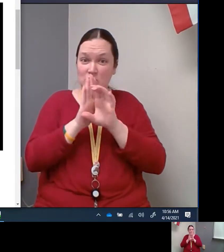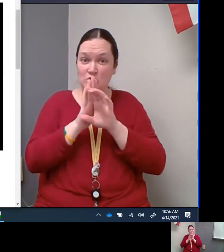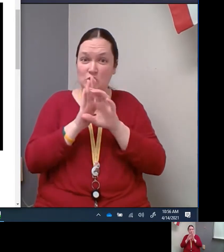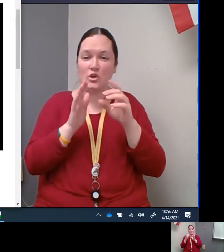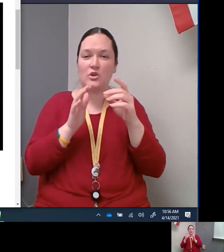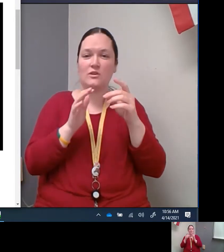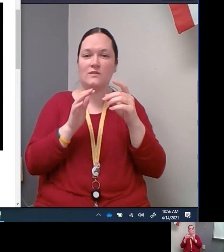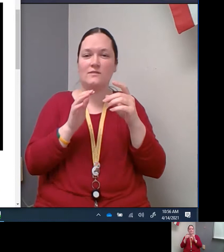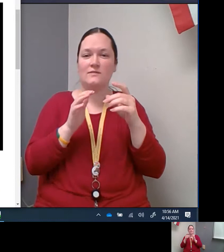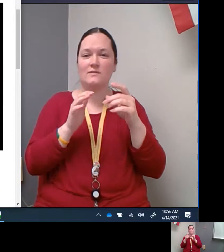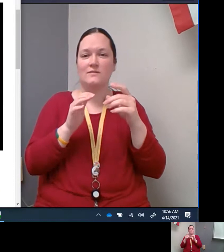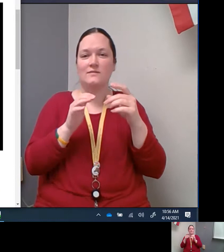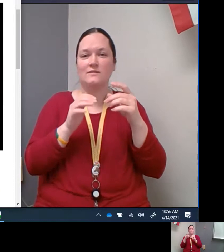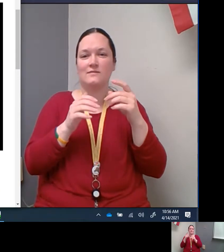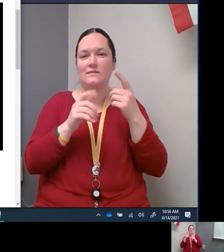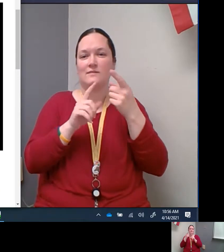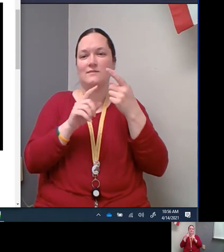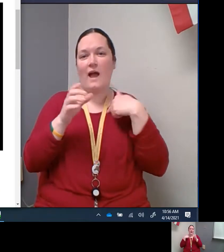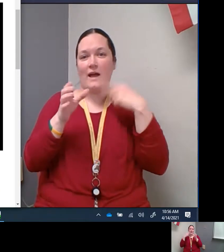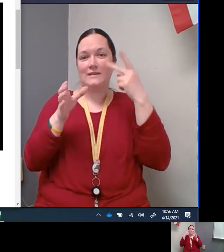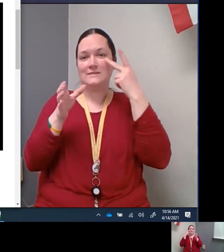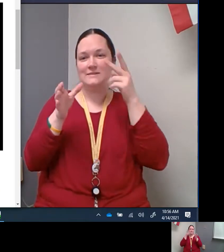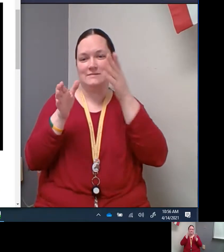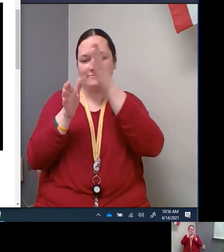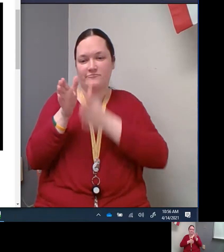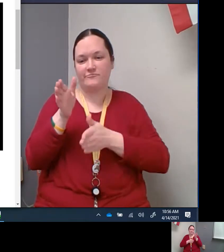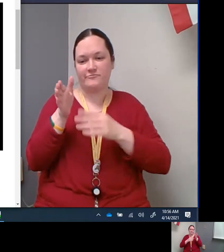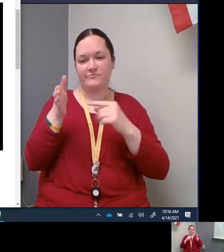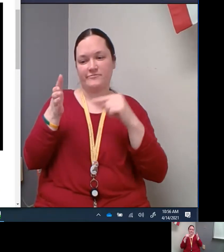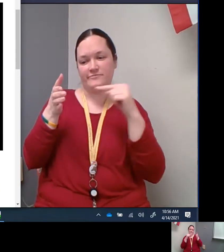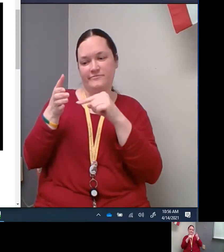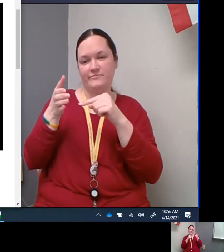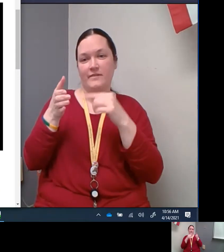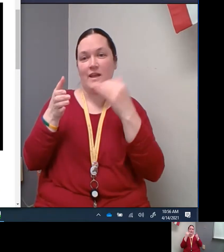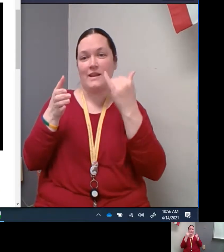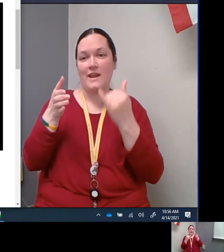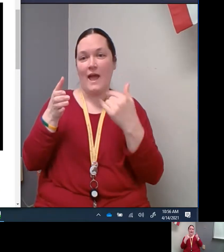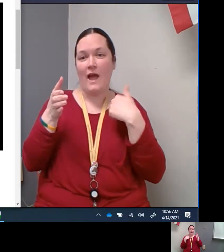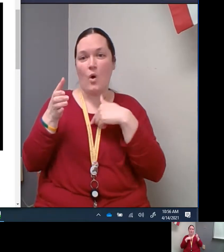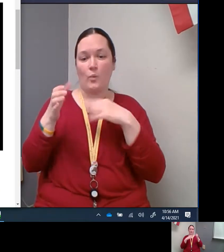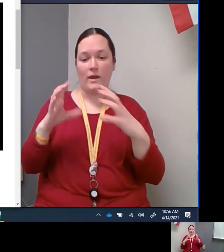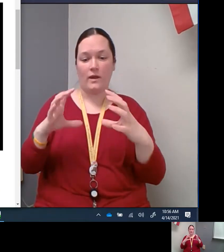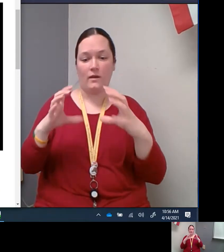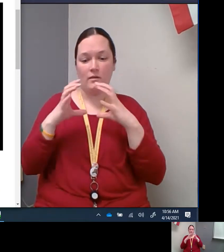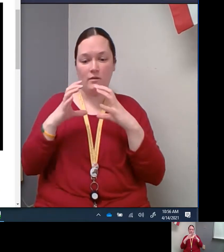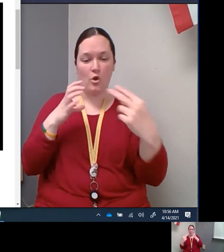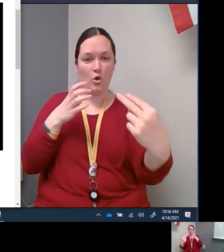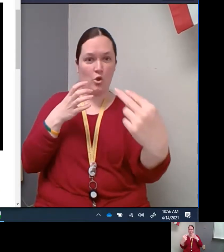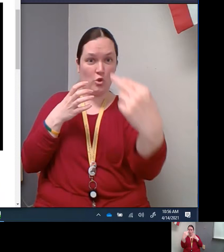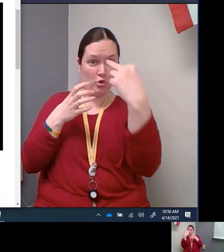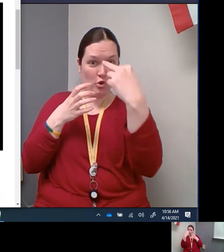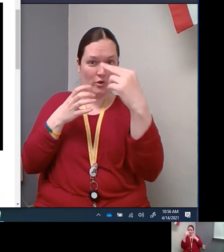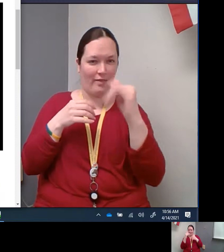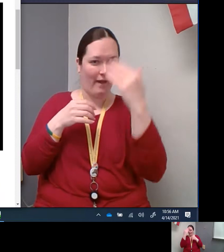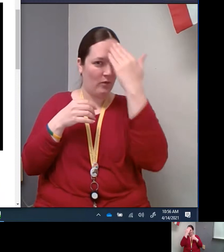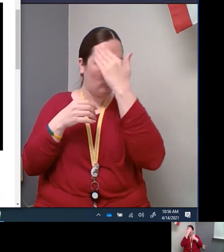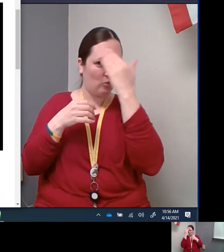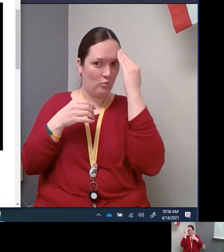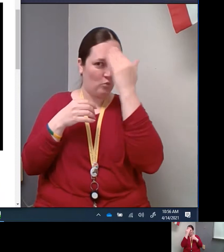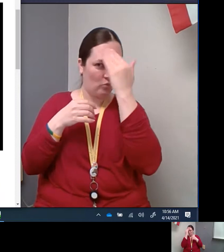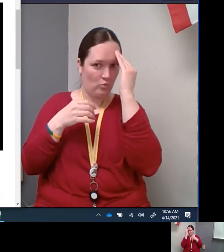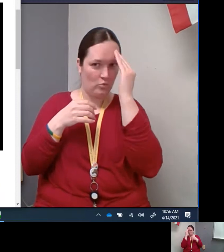the side, so the eye's up here. But if we were to rotate that 90 degrees, now we're looking at it head on, we'll find that there are two hemispheres. There's going to